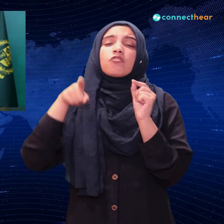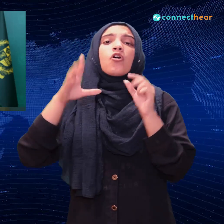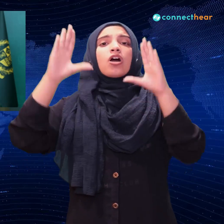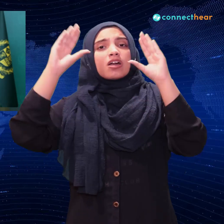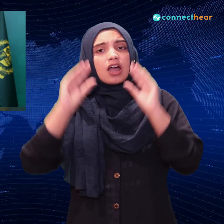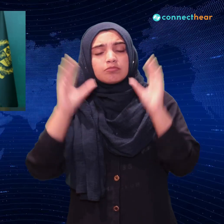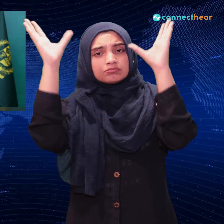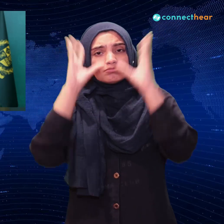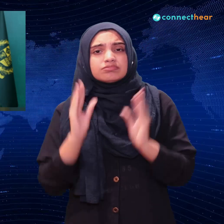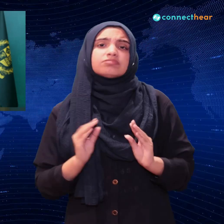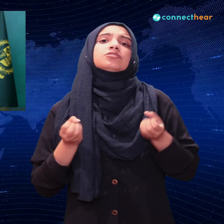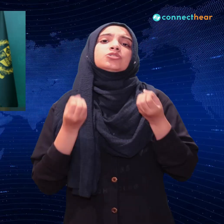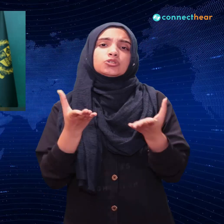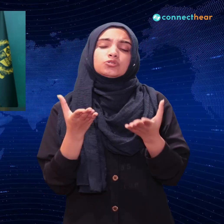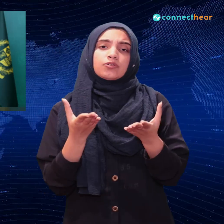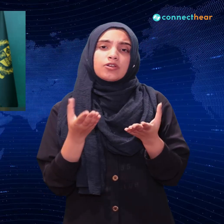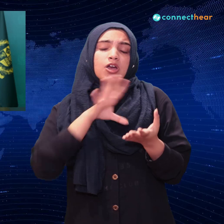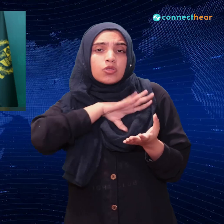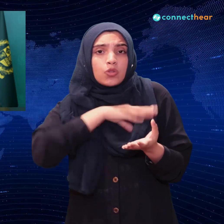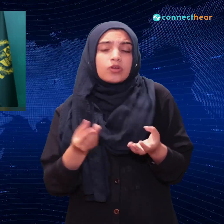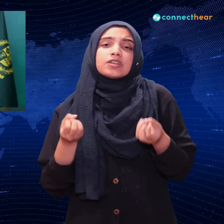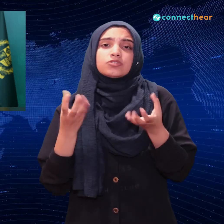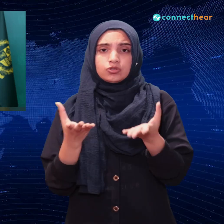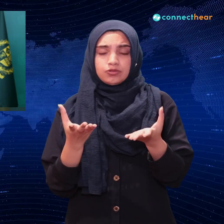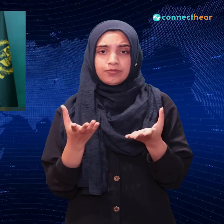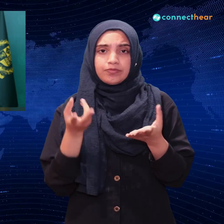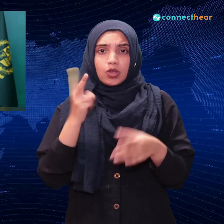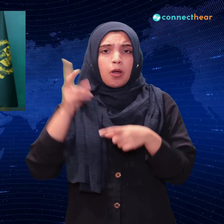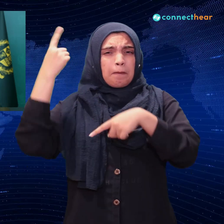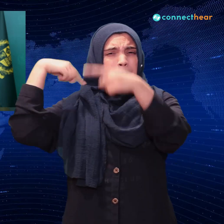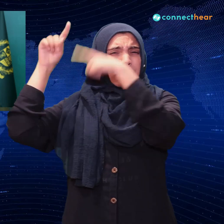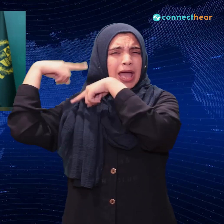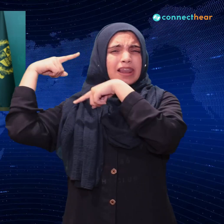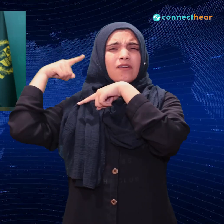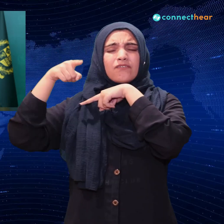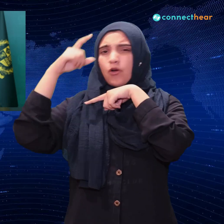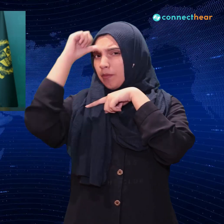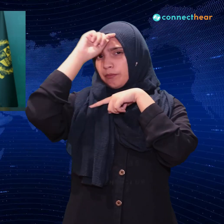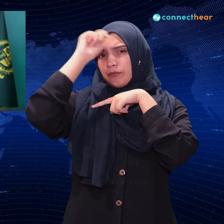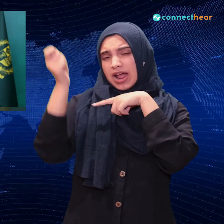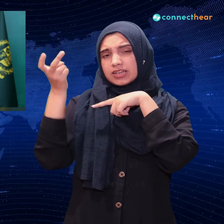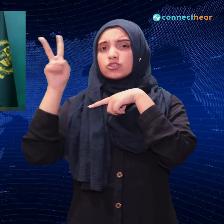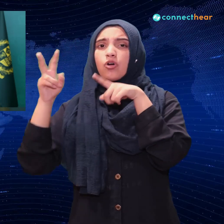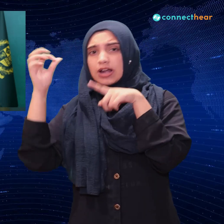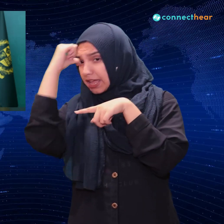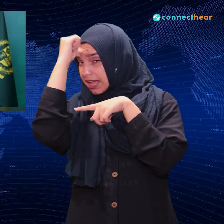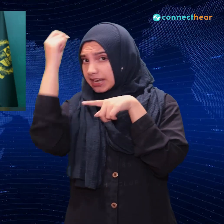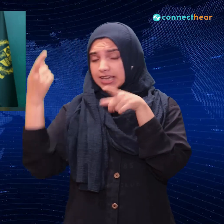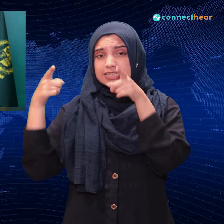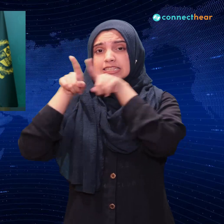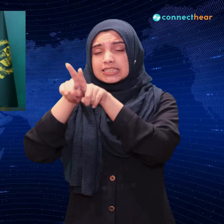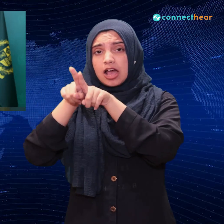nations. What the East India Company did to India, the crooked ruling elites are doing to the developing